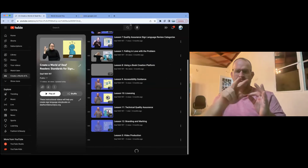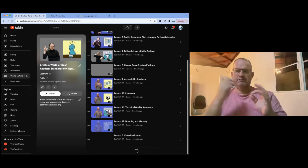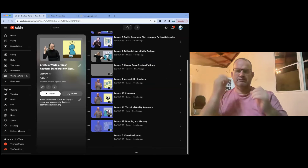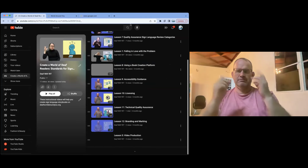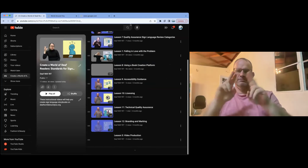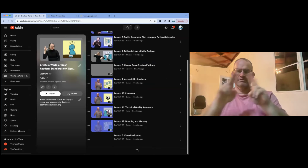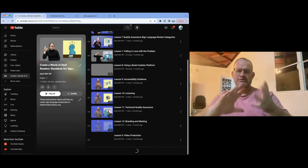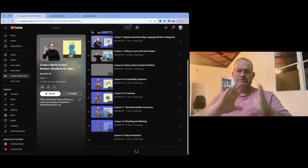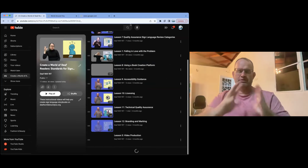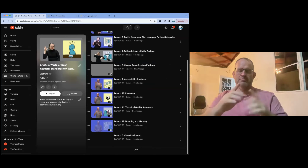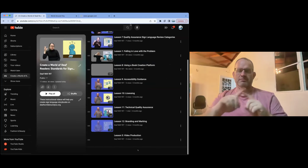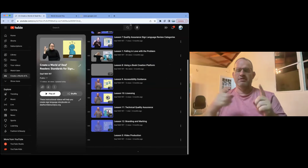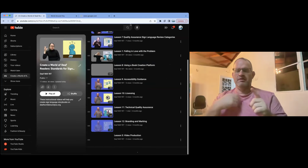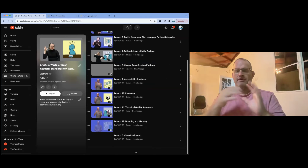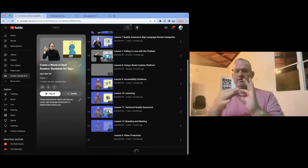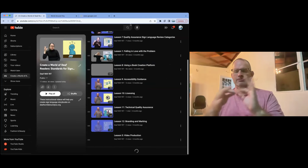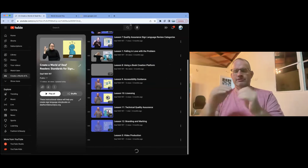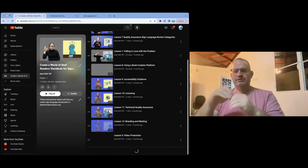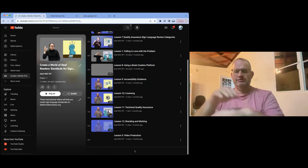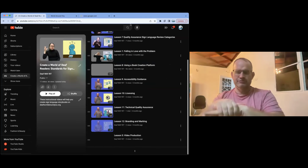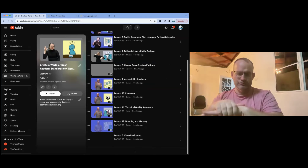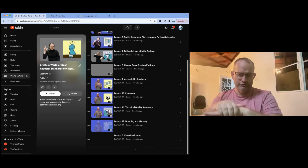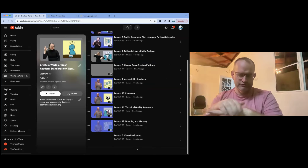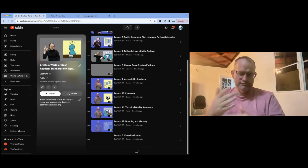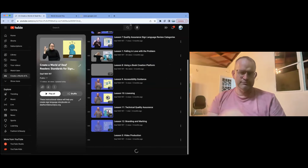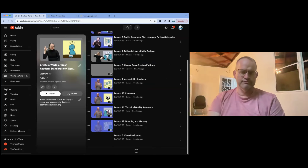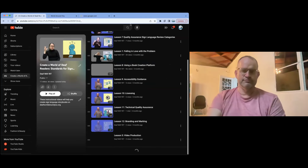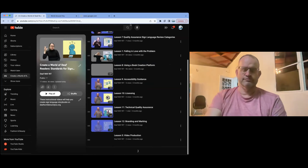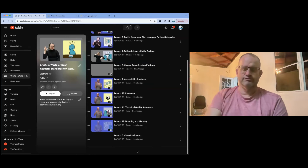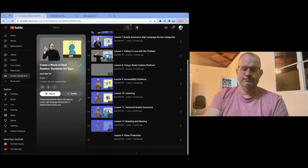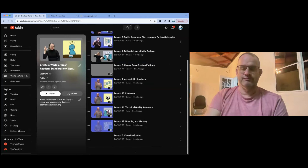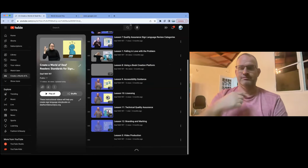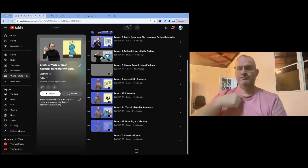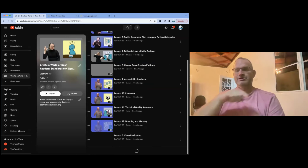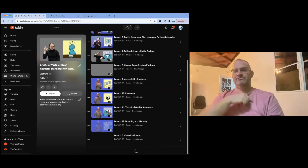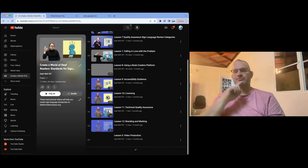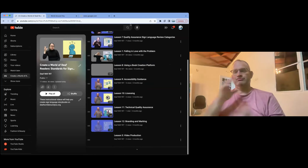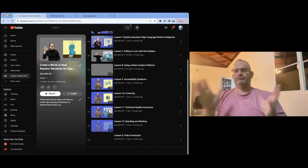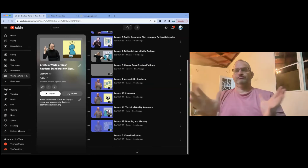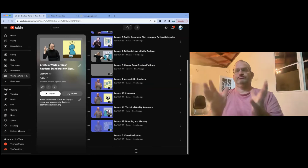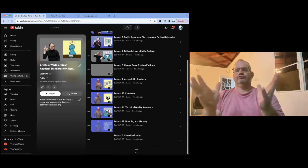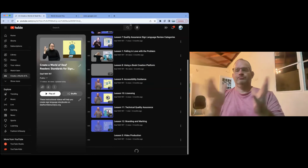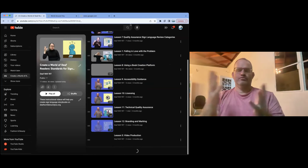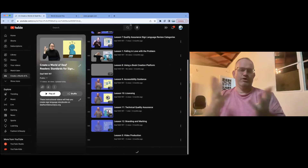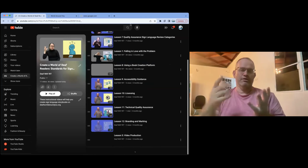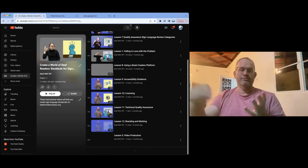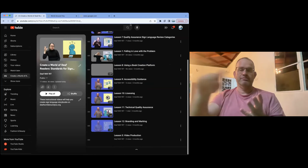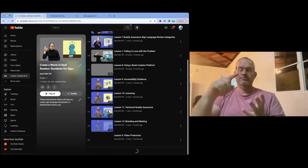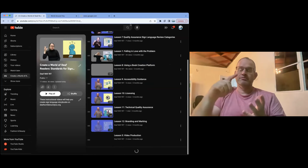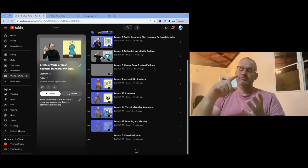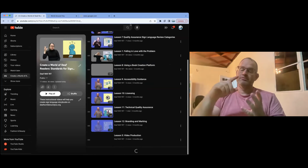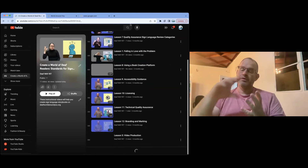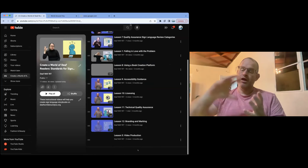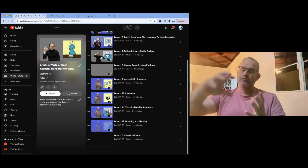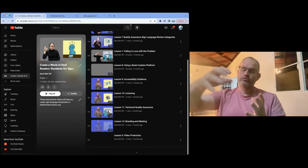And again, all of these have captions. If you aren't able to follow the International Sign Language, they do have English captions. And